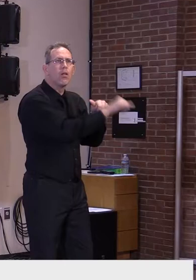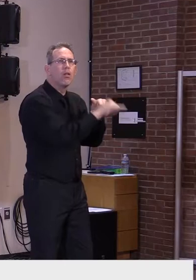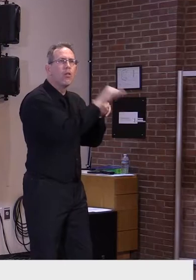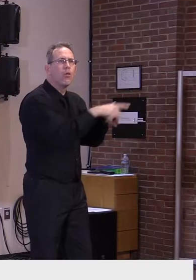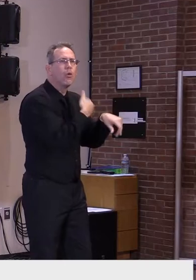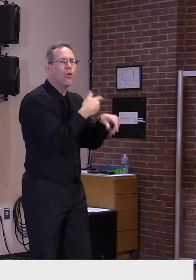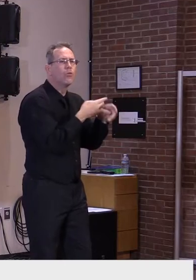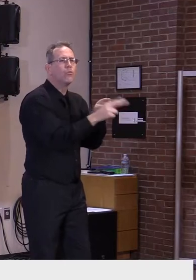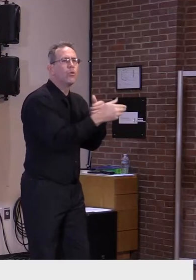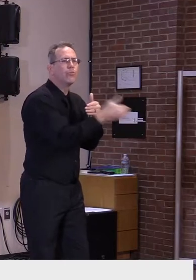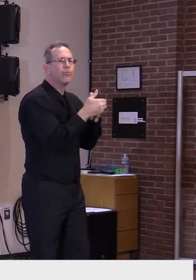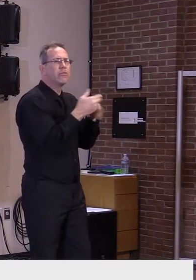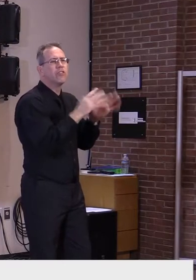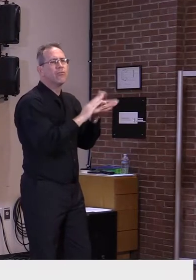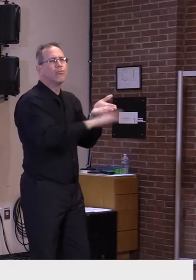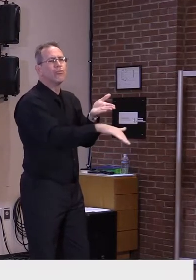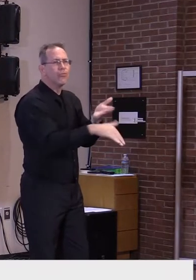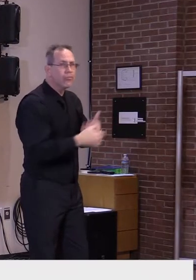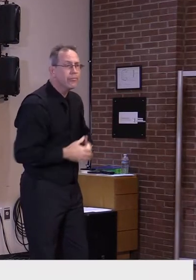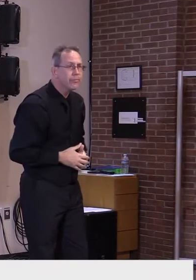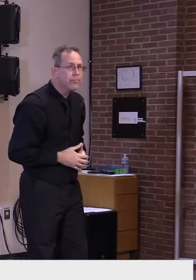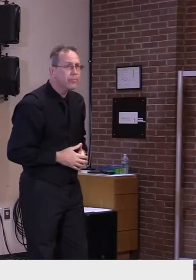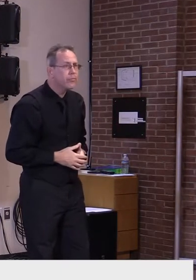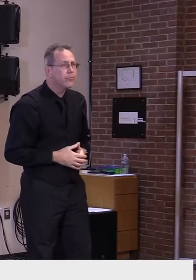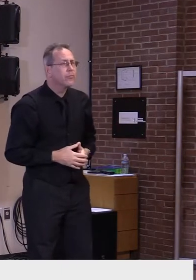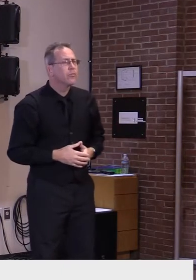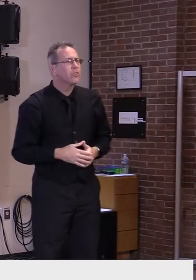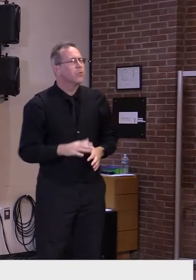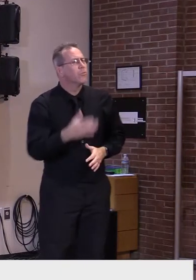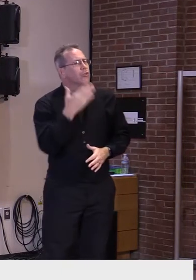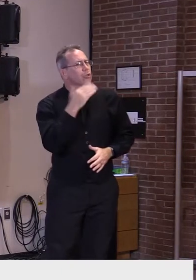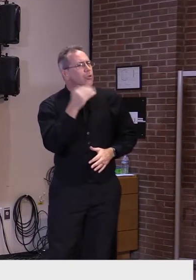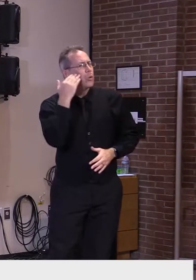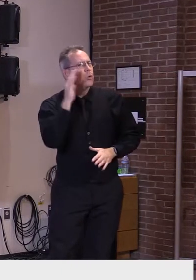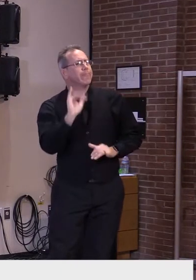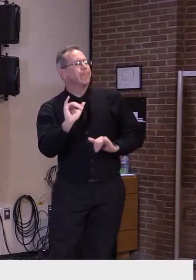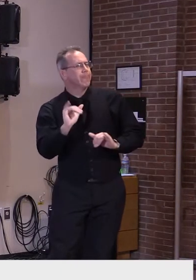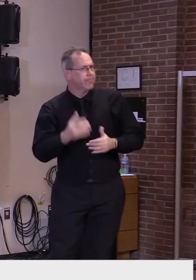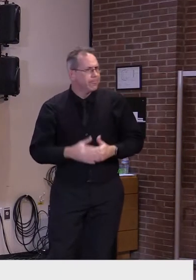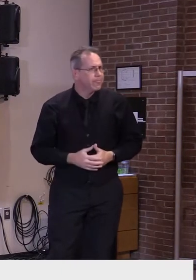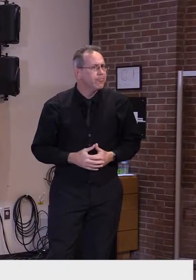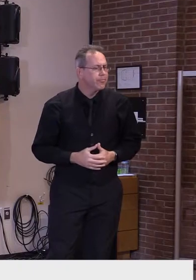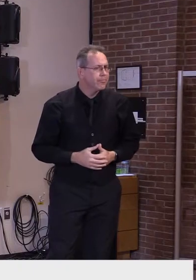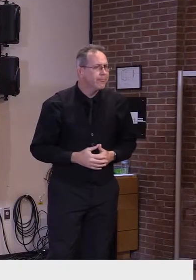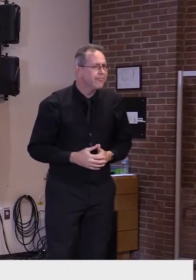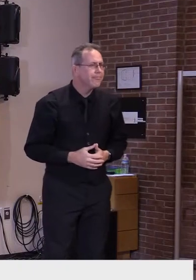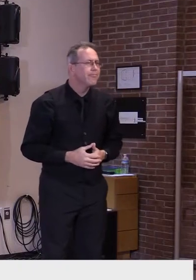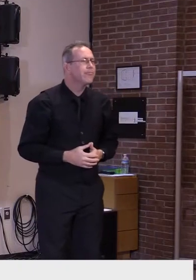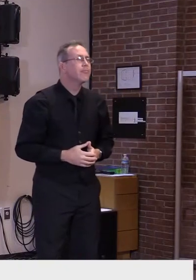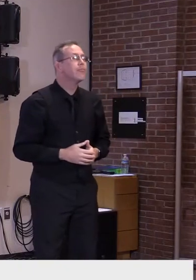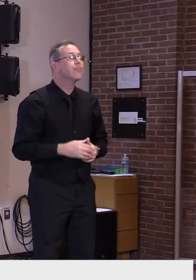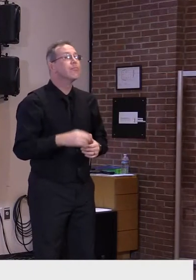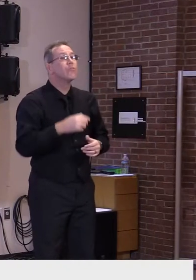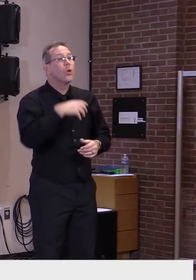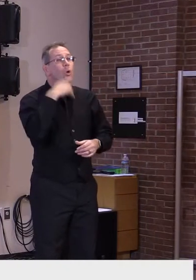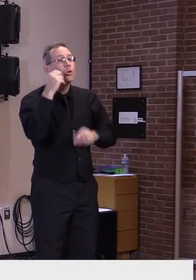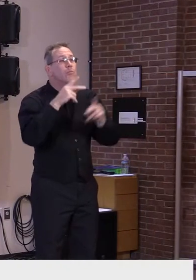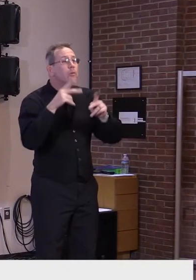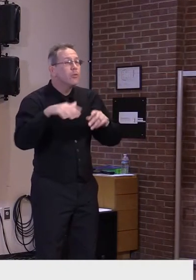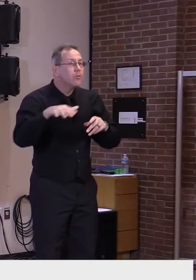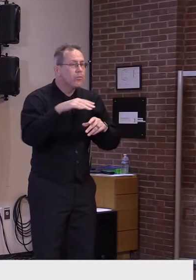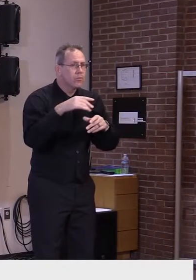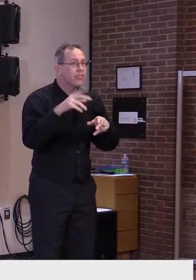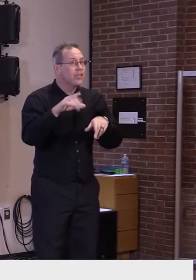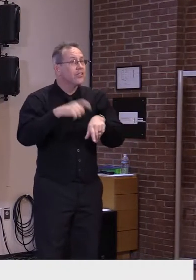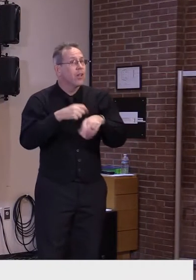about 12% less time in the hospital. Those over 65, it's about 22% less time in the hospital. So they're